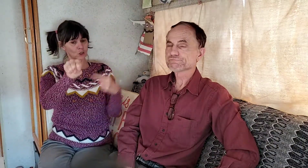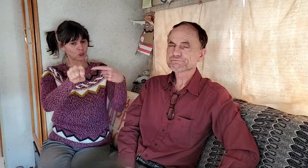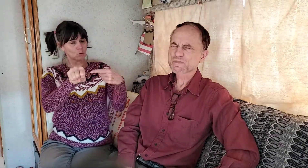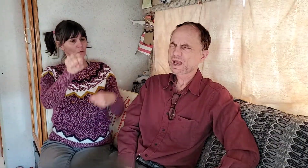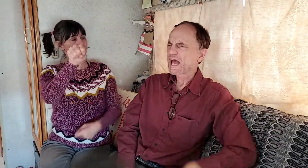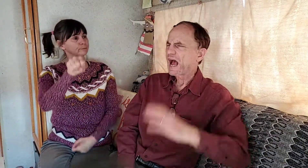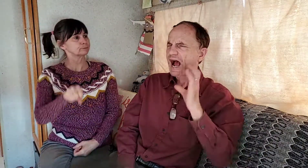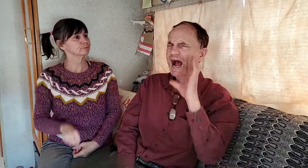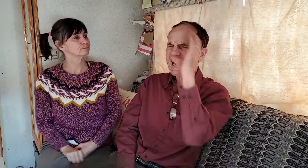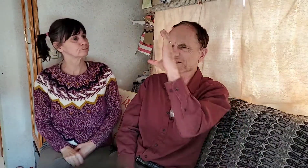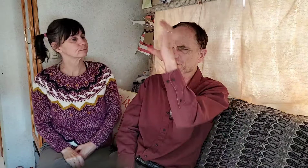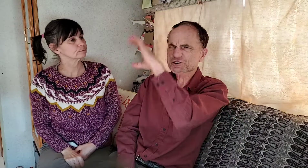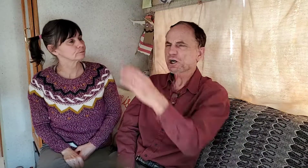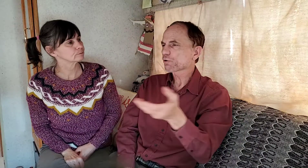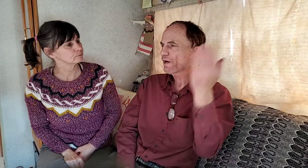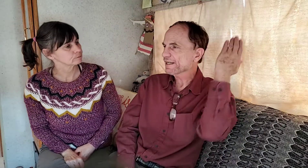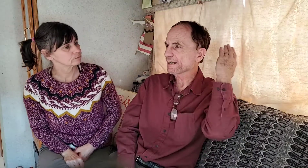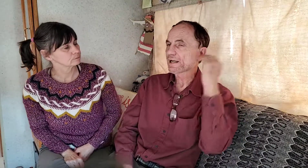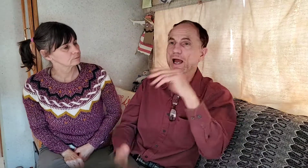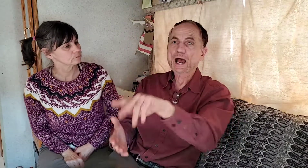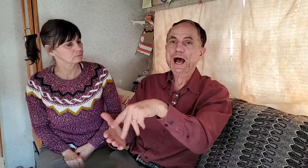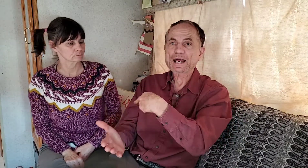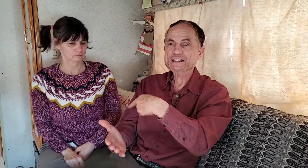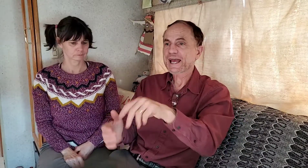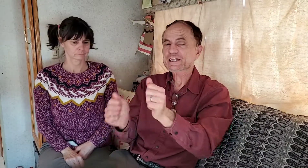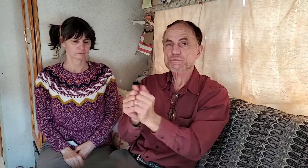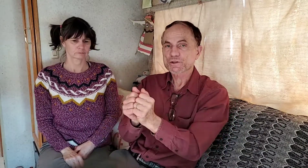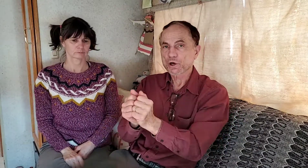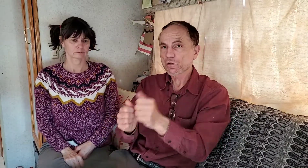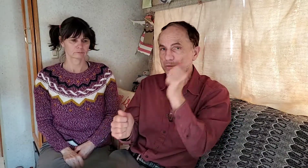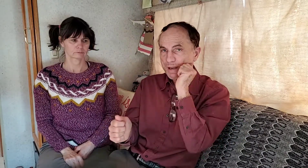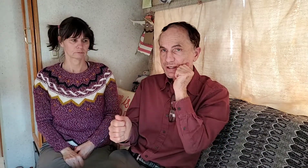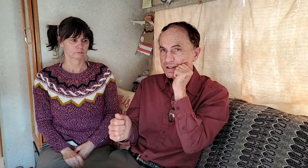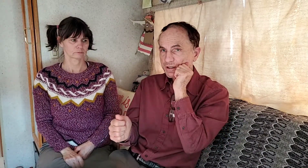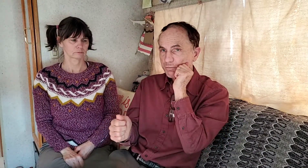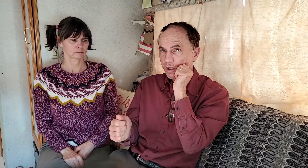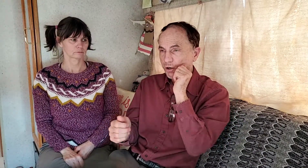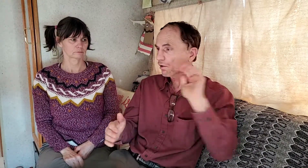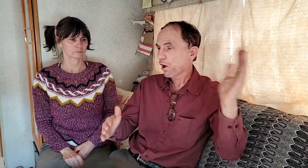shoe? I looked already. I danced with all the maidens at the ball,